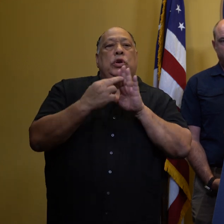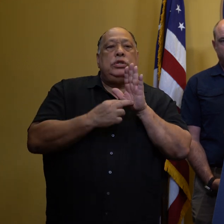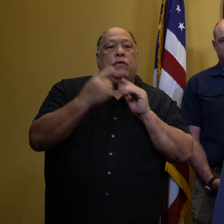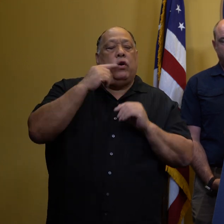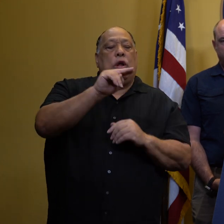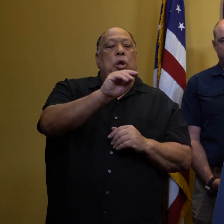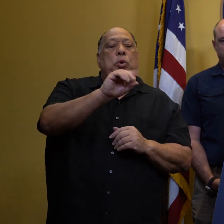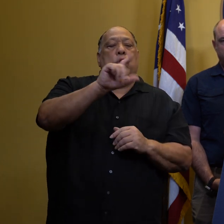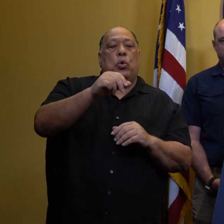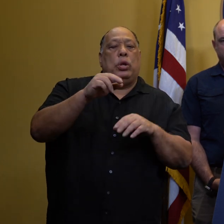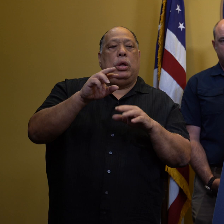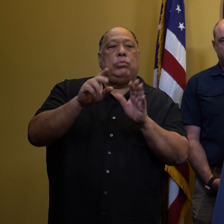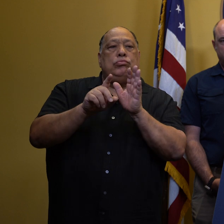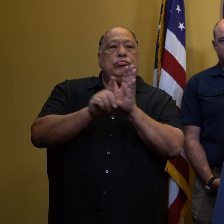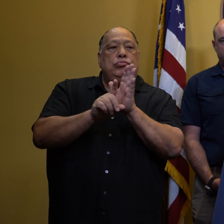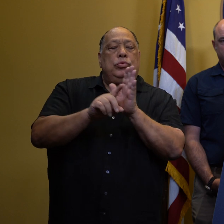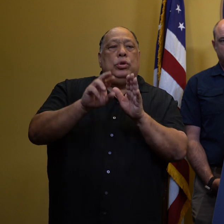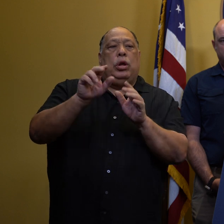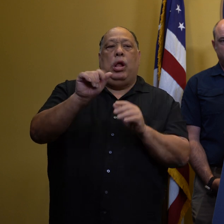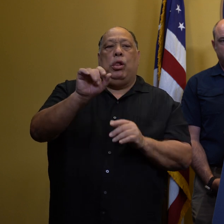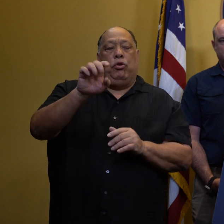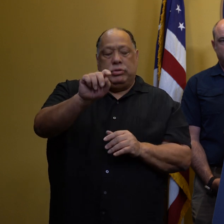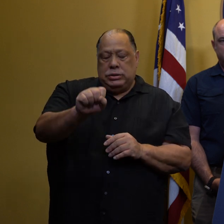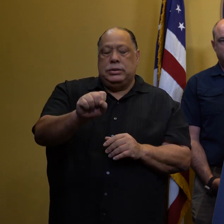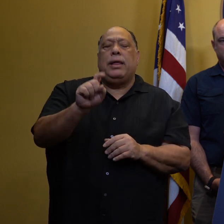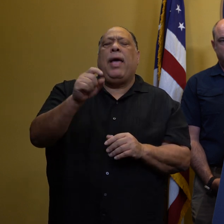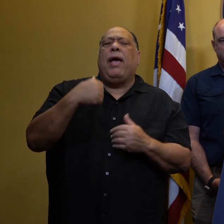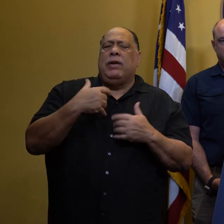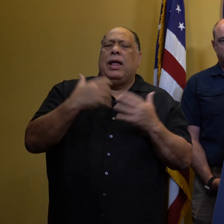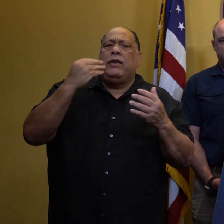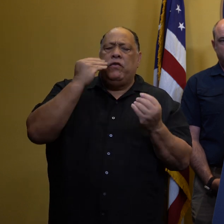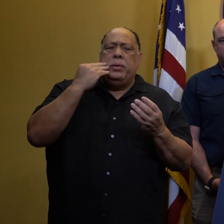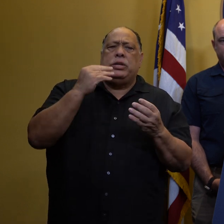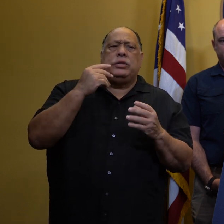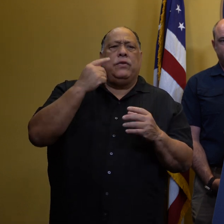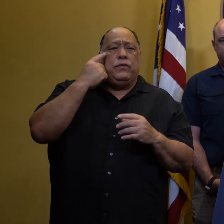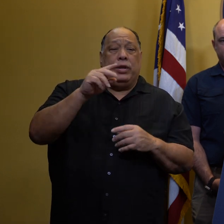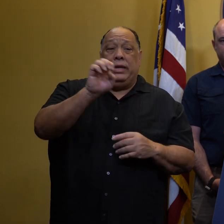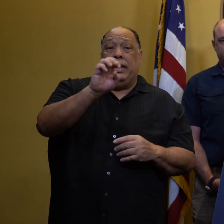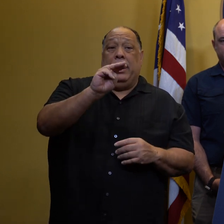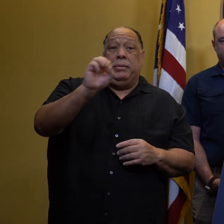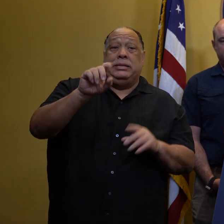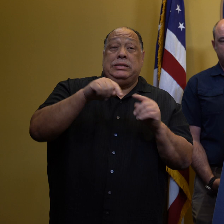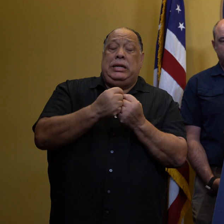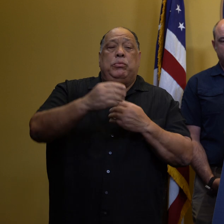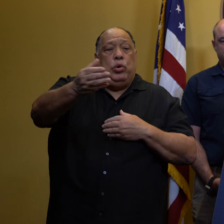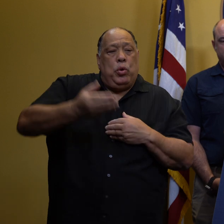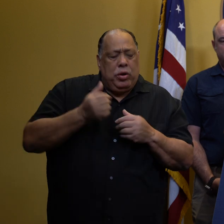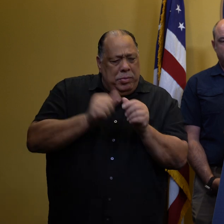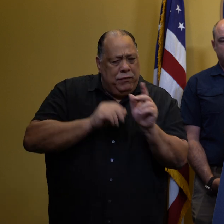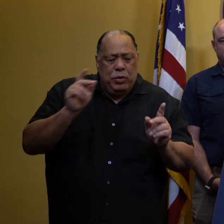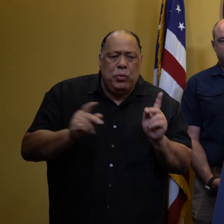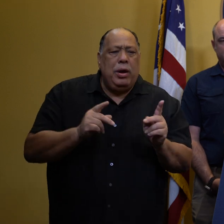NOLA alerts. They are very important. They do have a lot of great information for you. And on behalf of the New Orleans EMS team, we welcome everyone and hope you